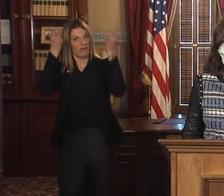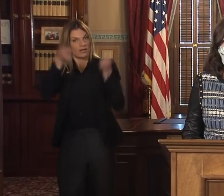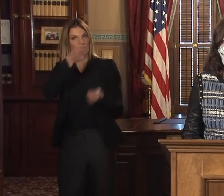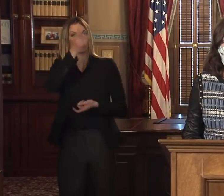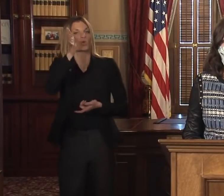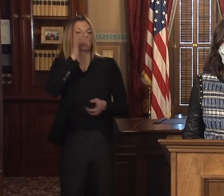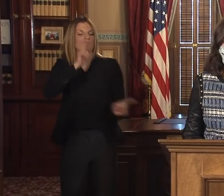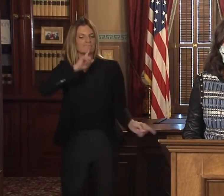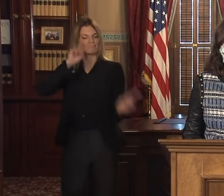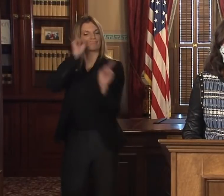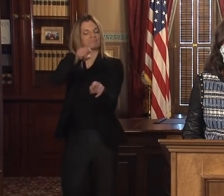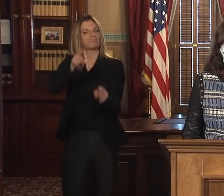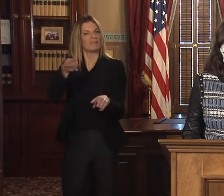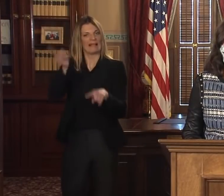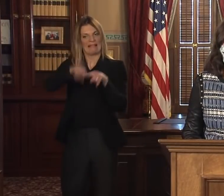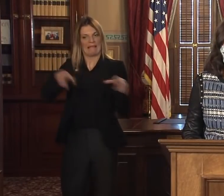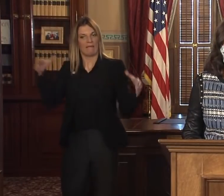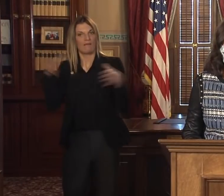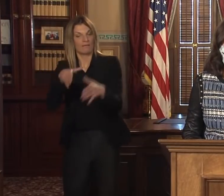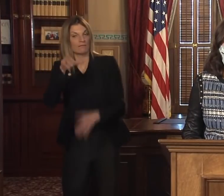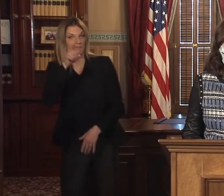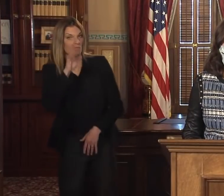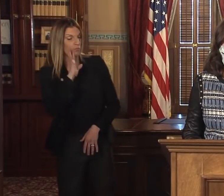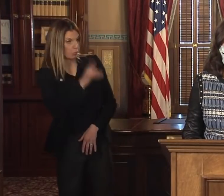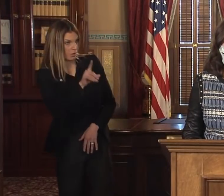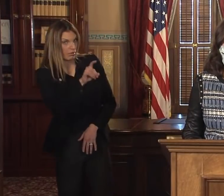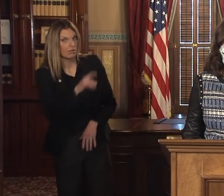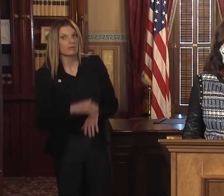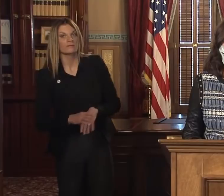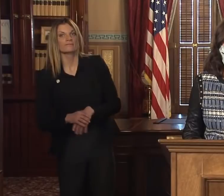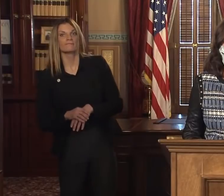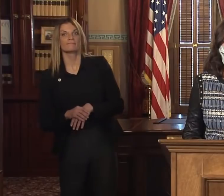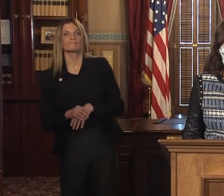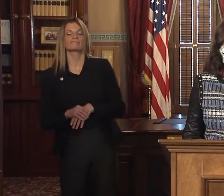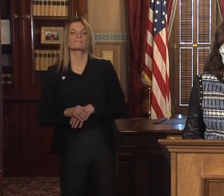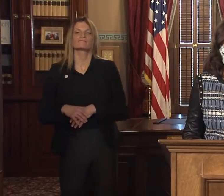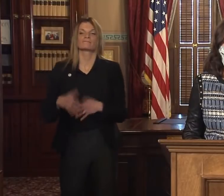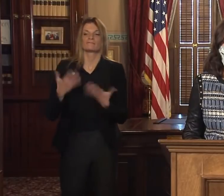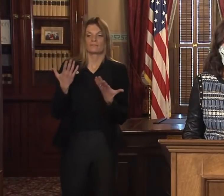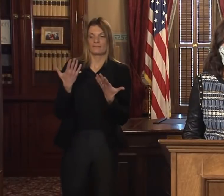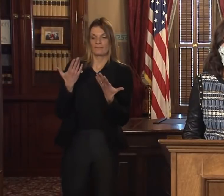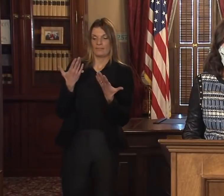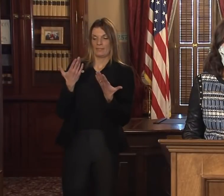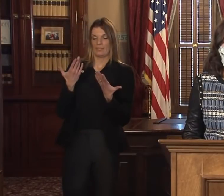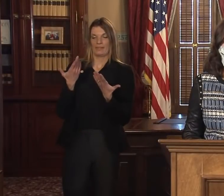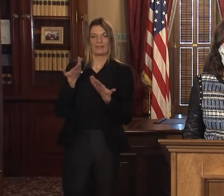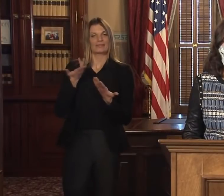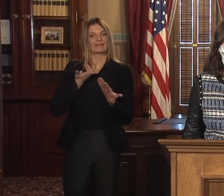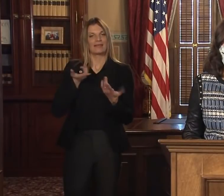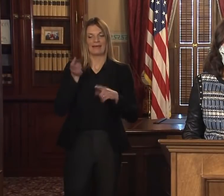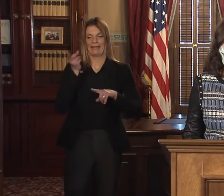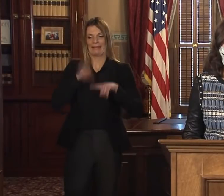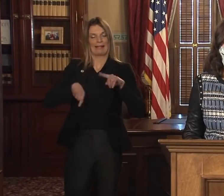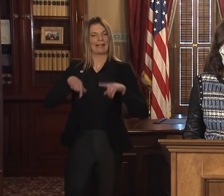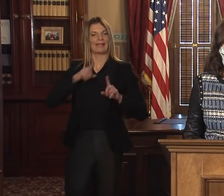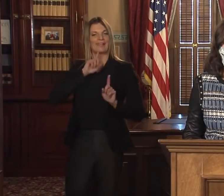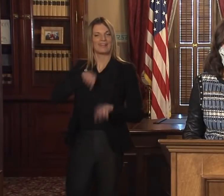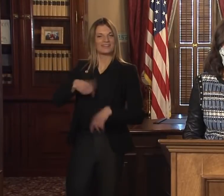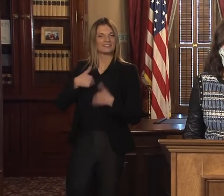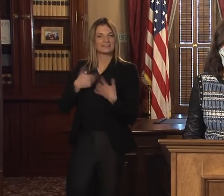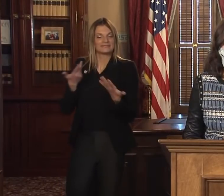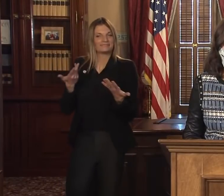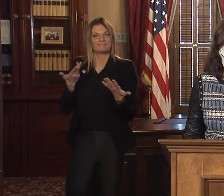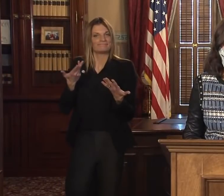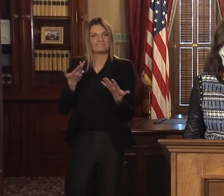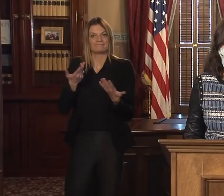just suggested? You know, Rod, I can't speak to that. You know, the orders will be coming from